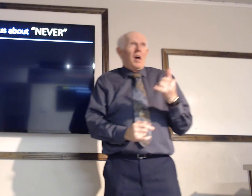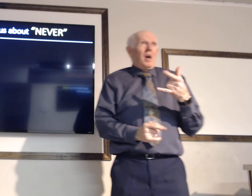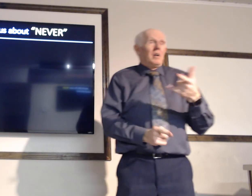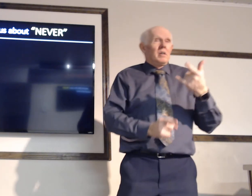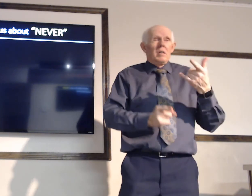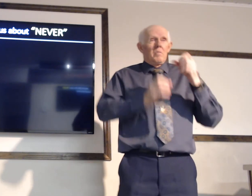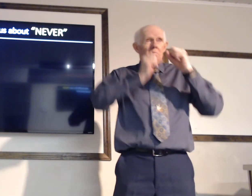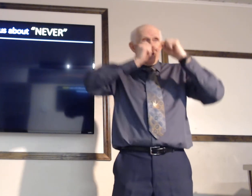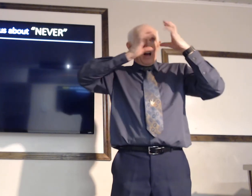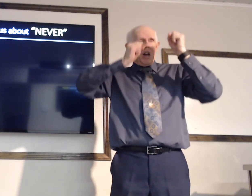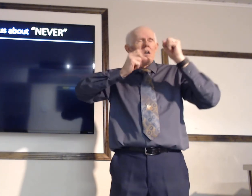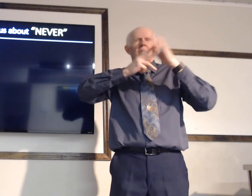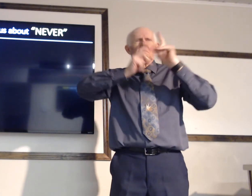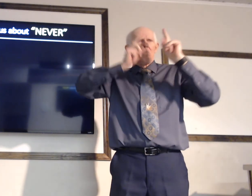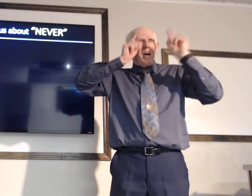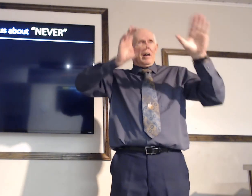mixed up a little bit with the verses.